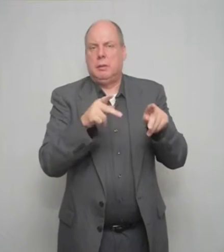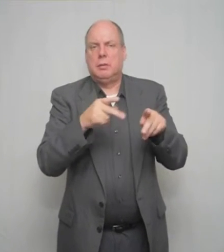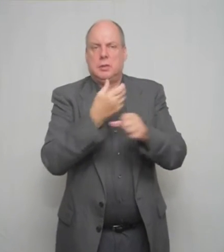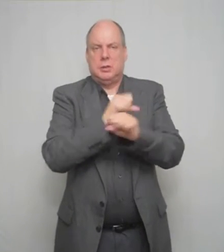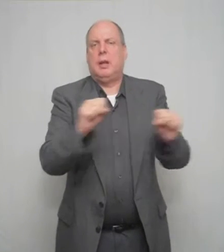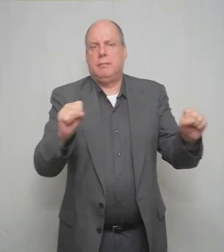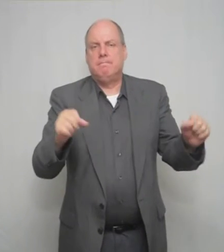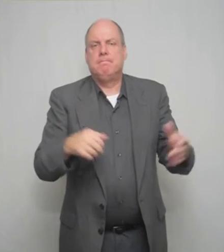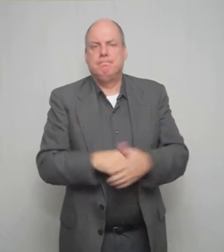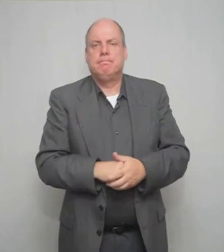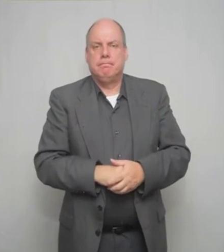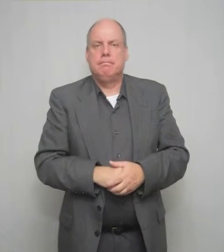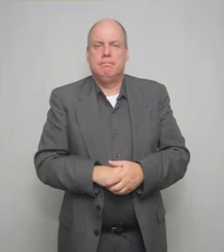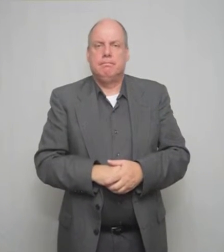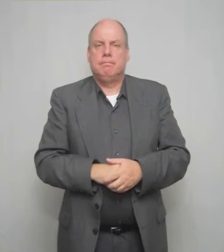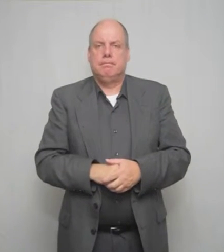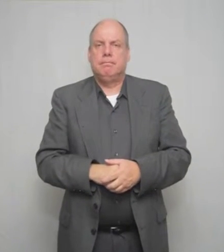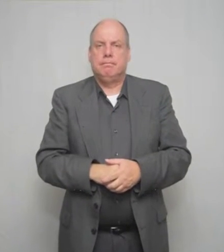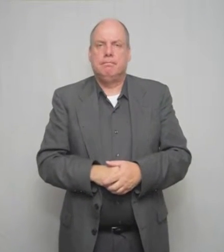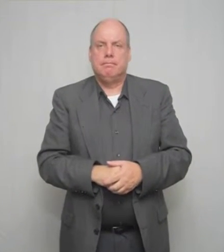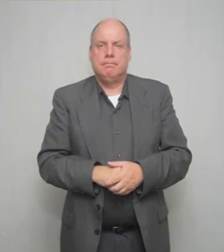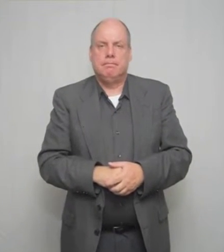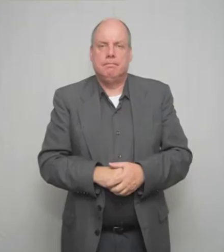other people, then you're fine. That's safe.